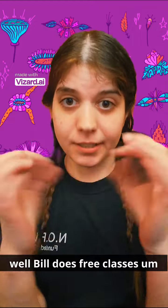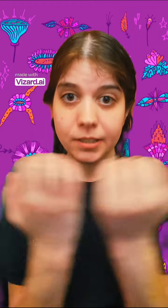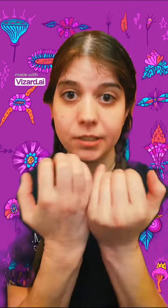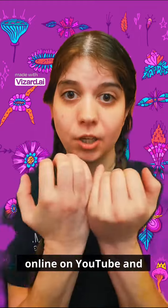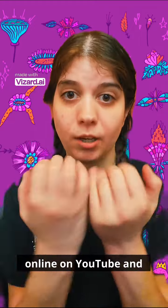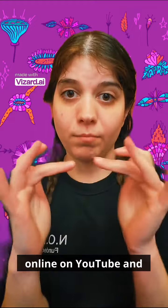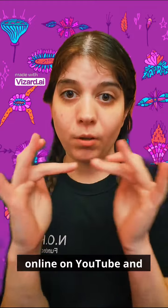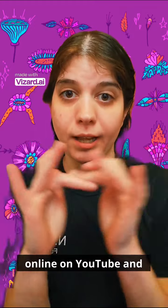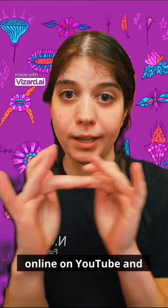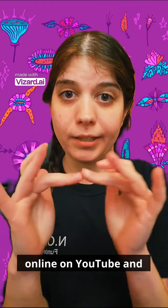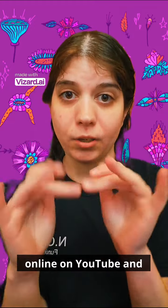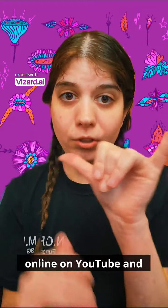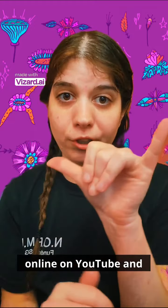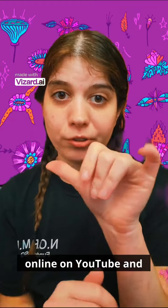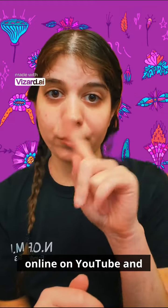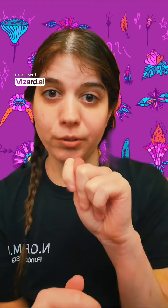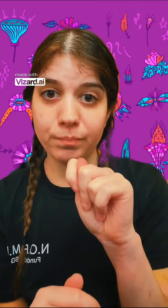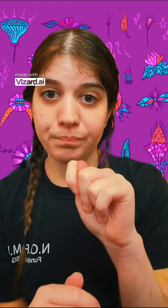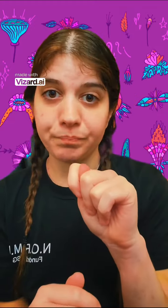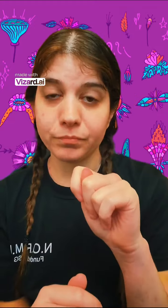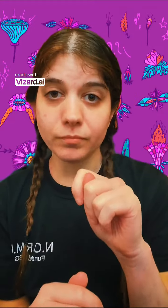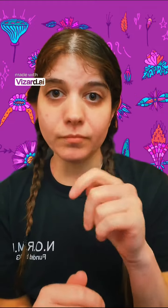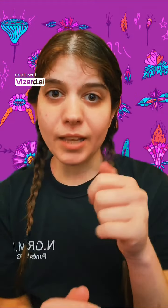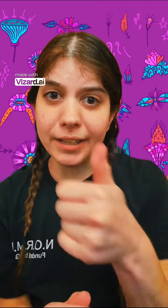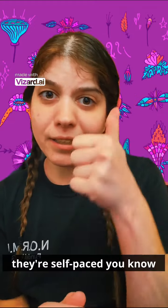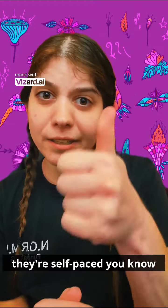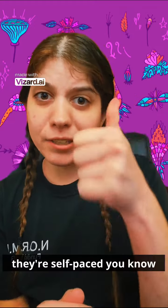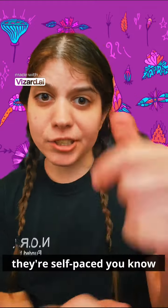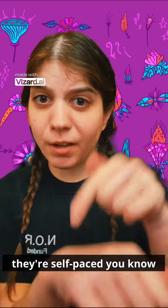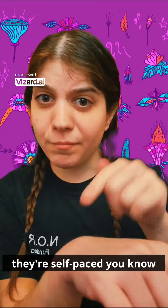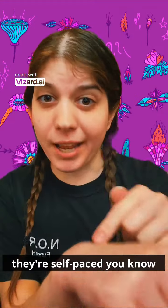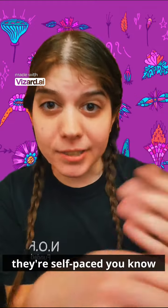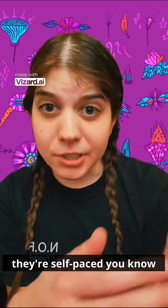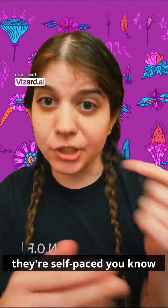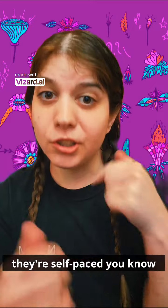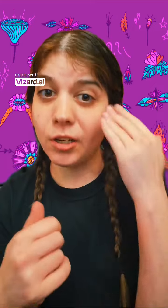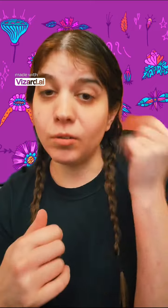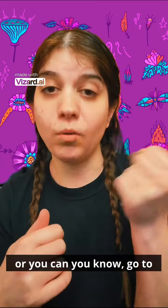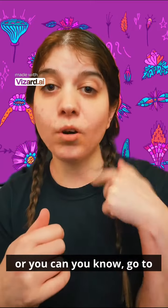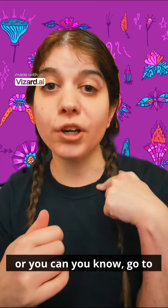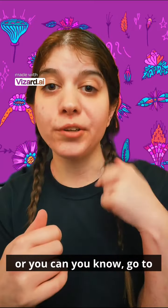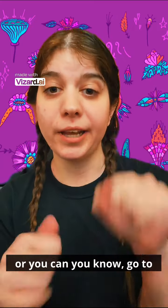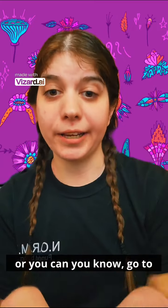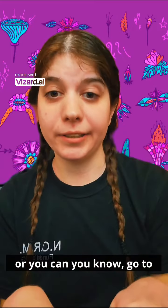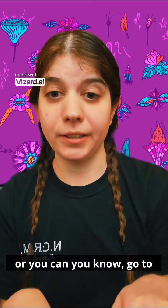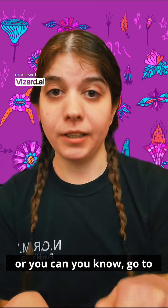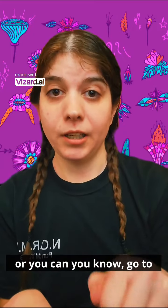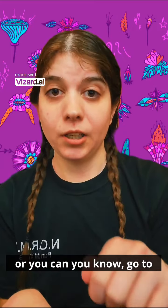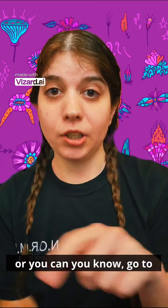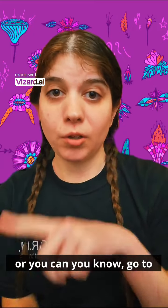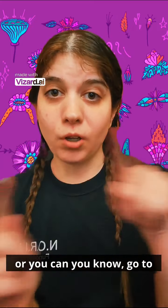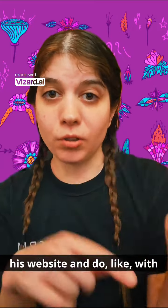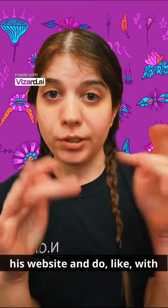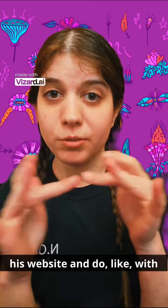classes online on YouTube. And they're self-paced, or you can, go to his